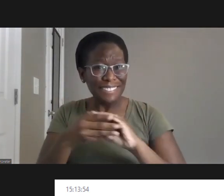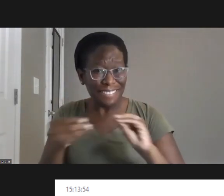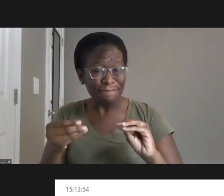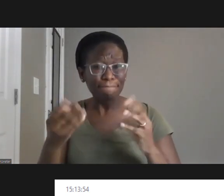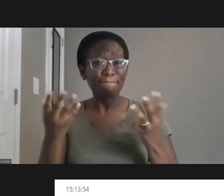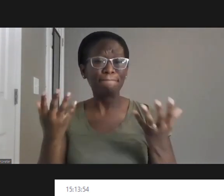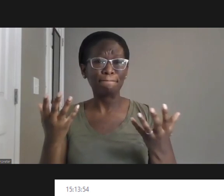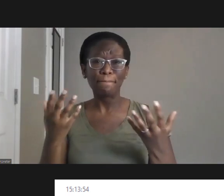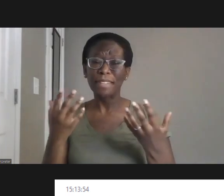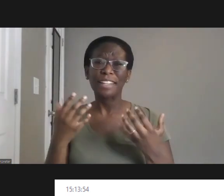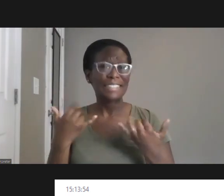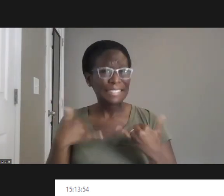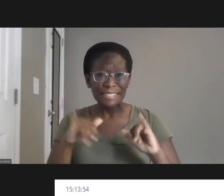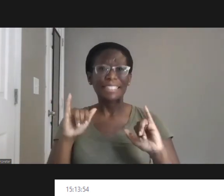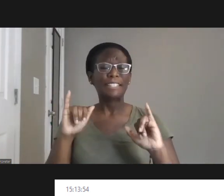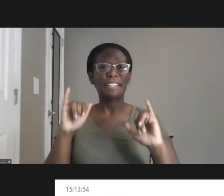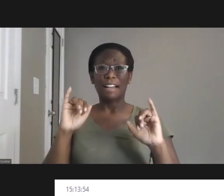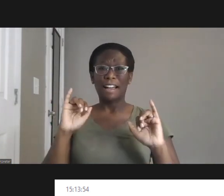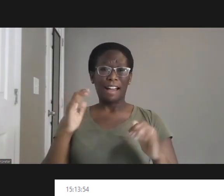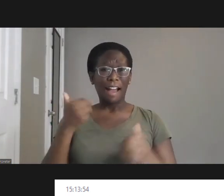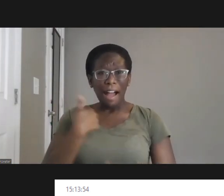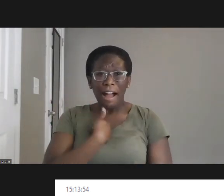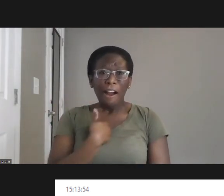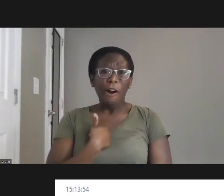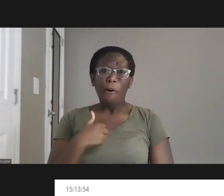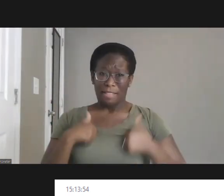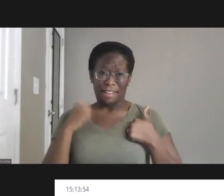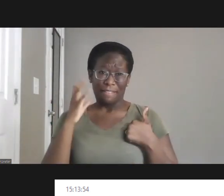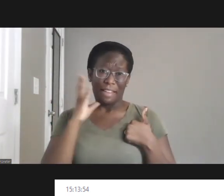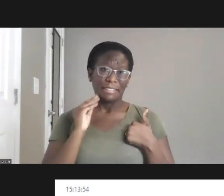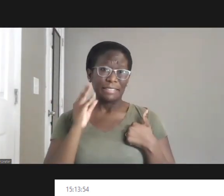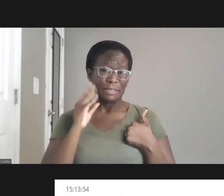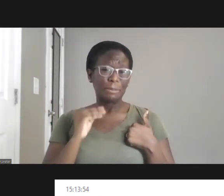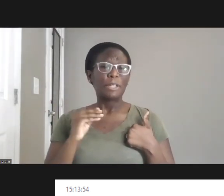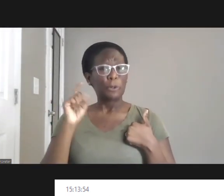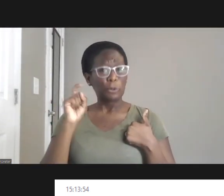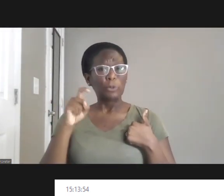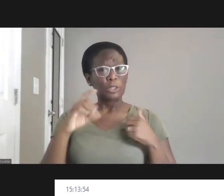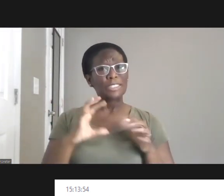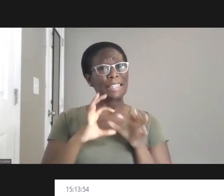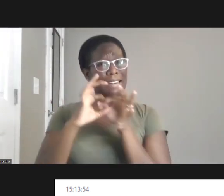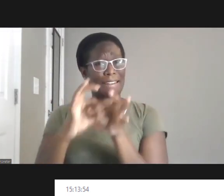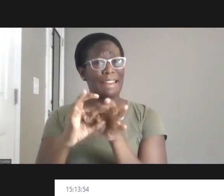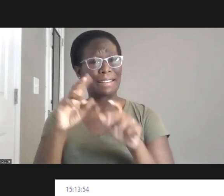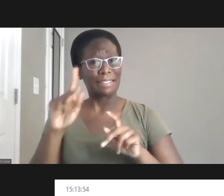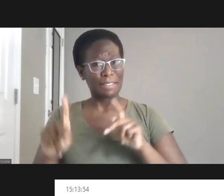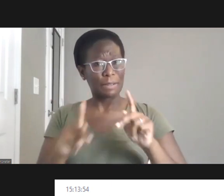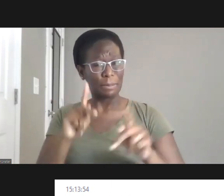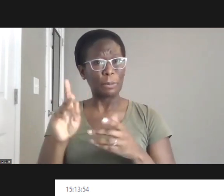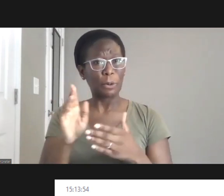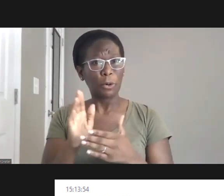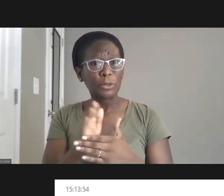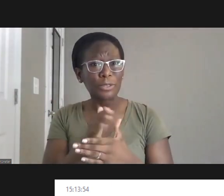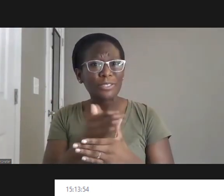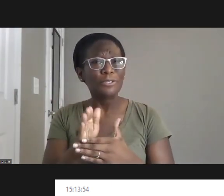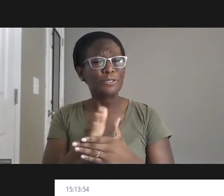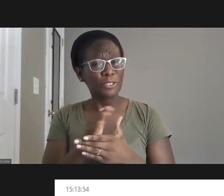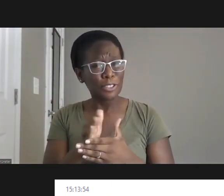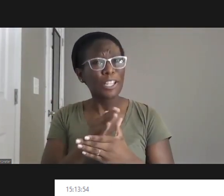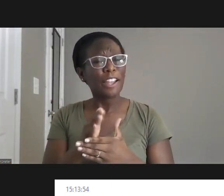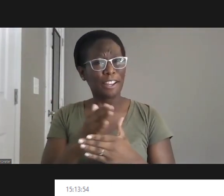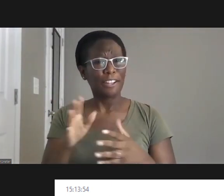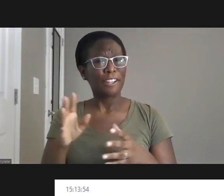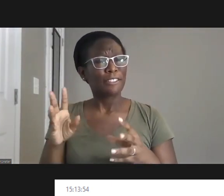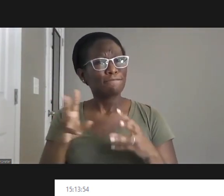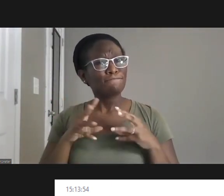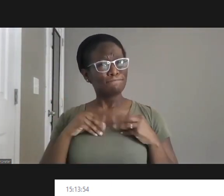Regardless of our own life experience, we can connect to people who are sharing vulnerable and revealing